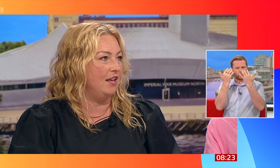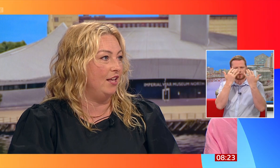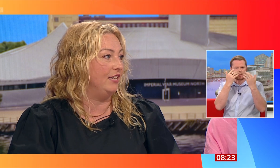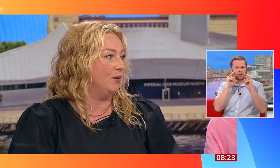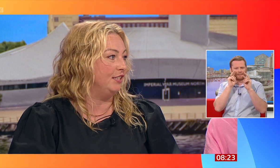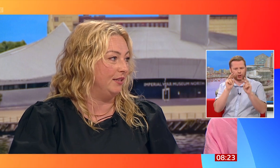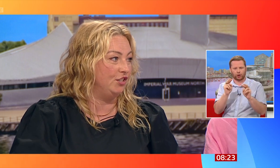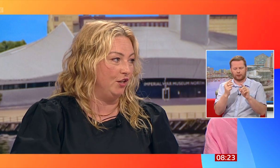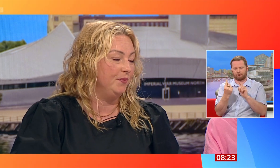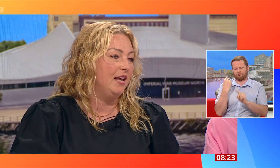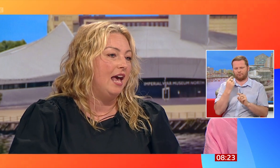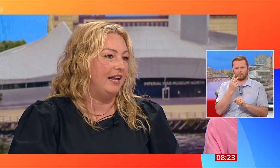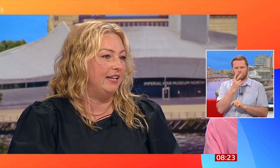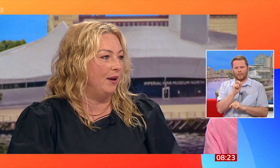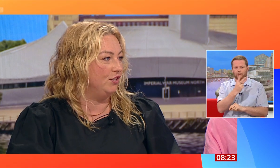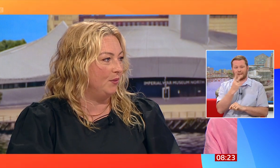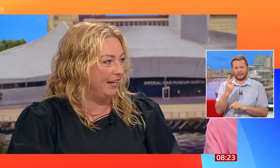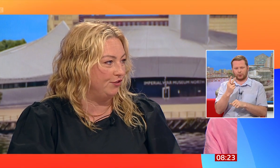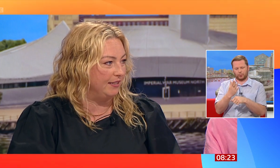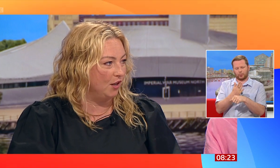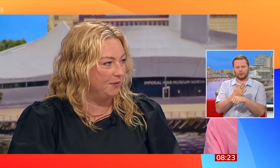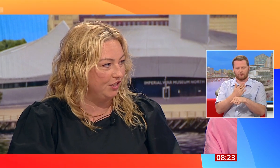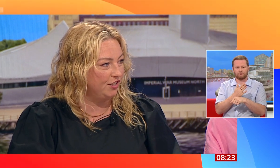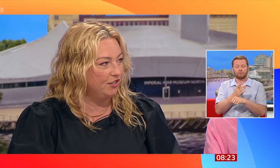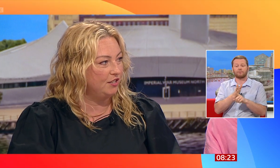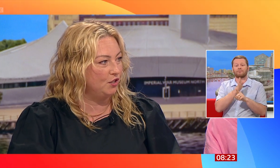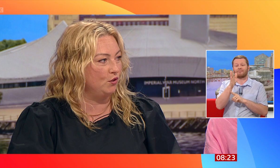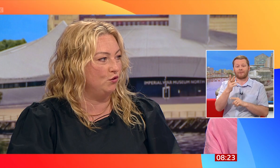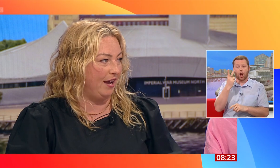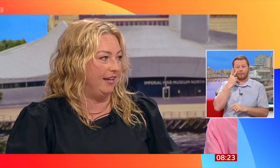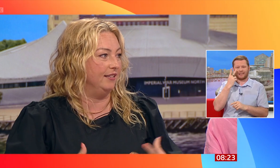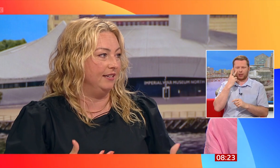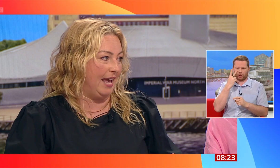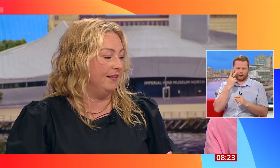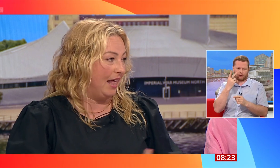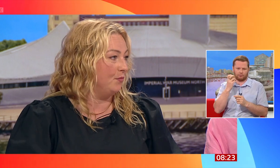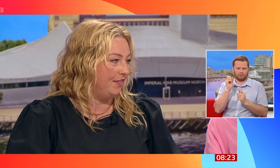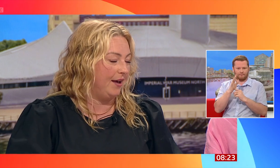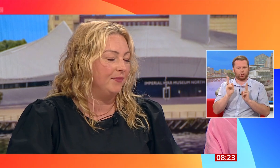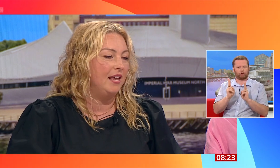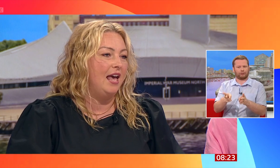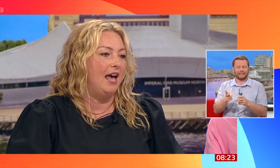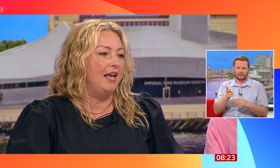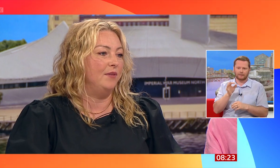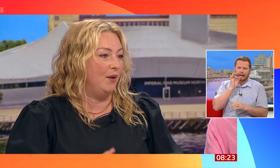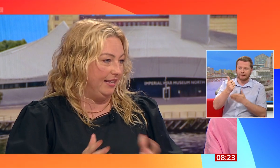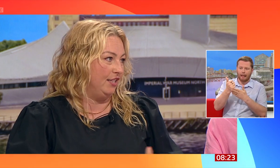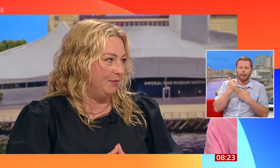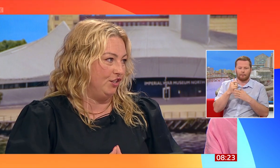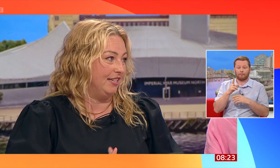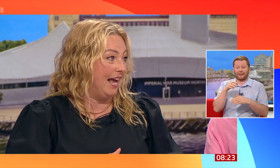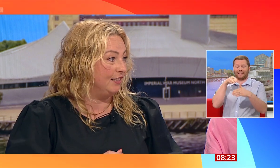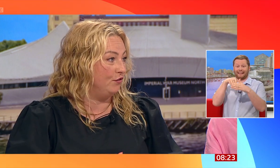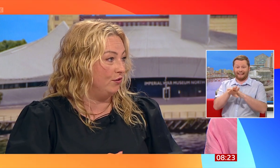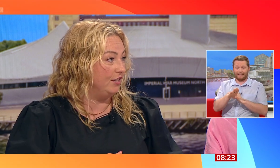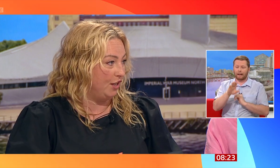in early 2022, and he went to a high street opticians to try and get help with that. He went into the